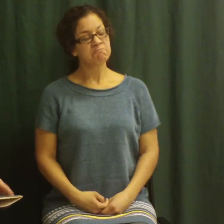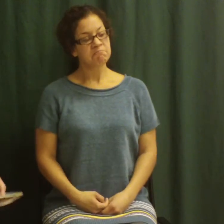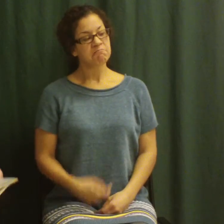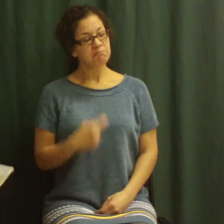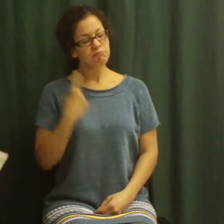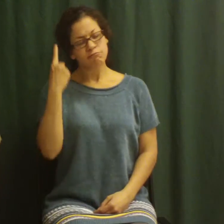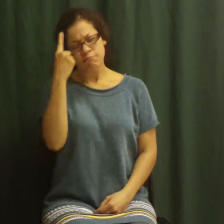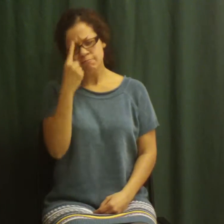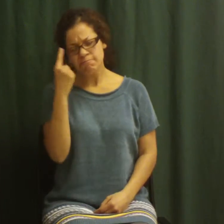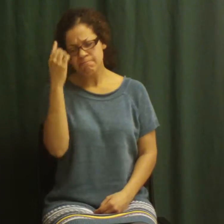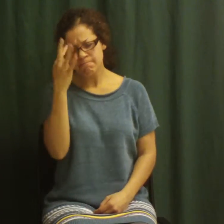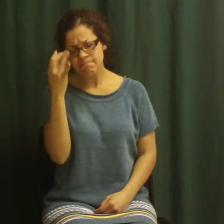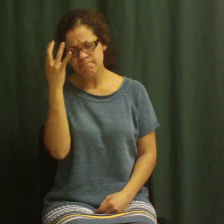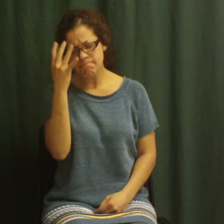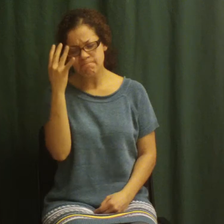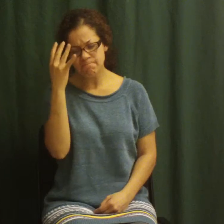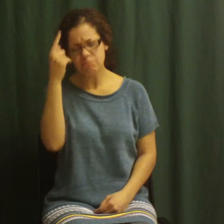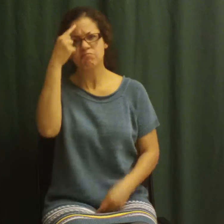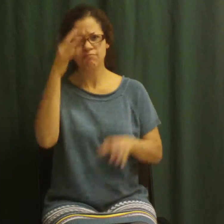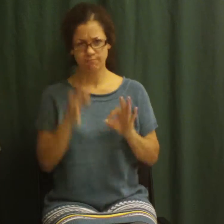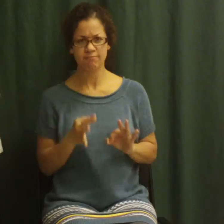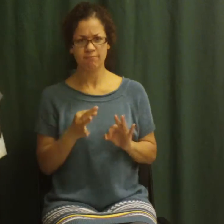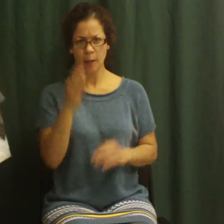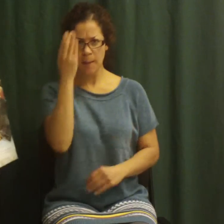after all.